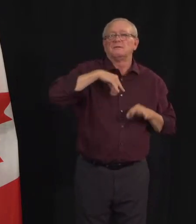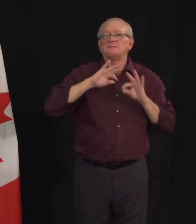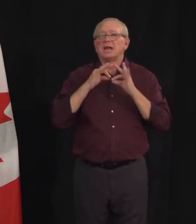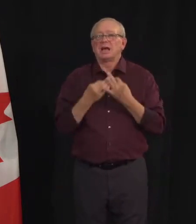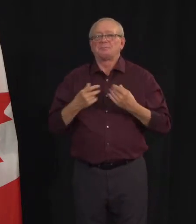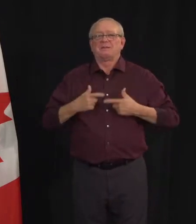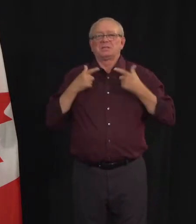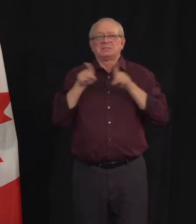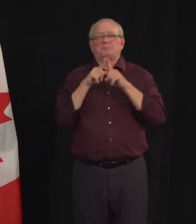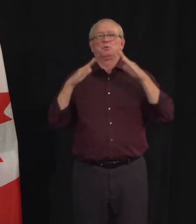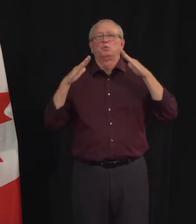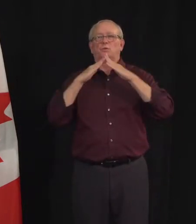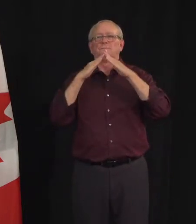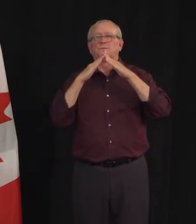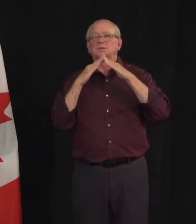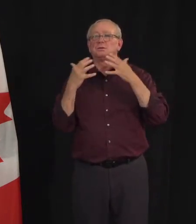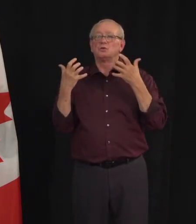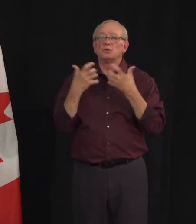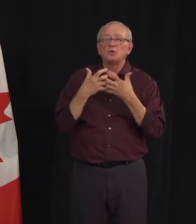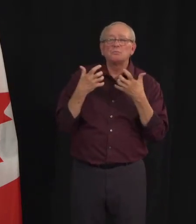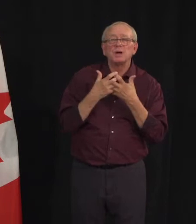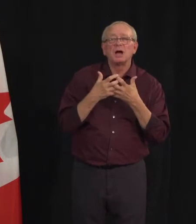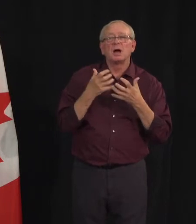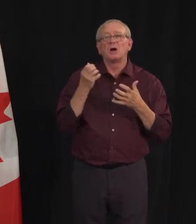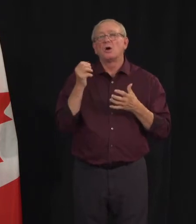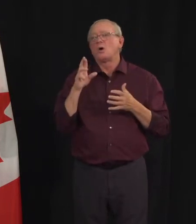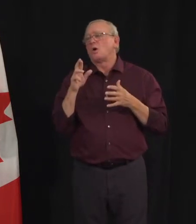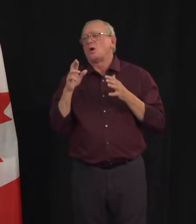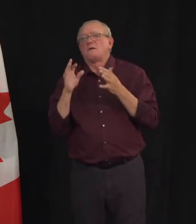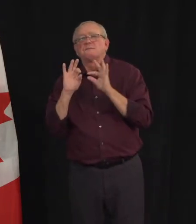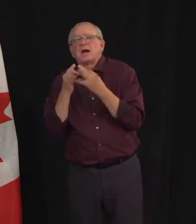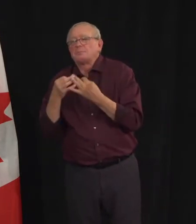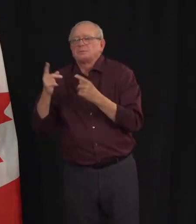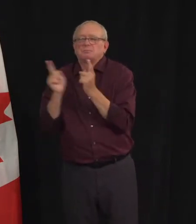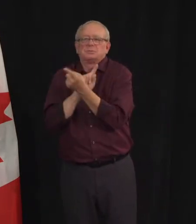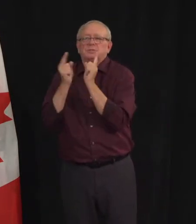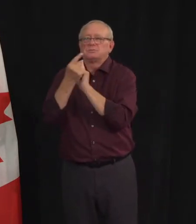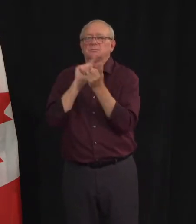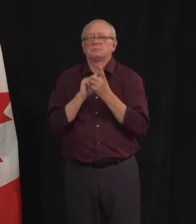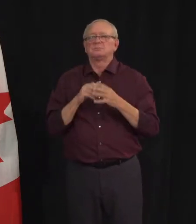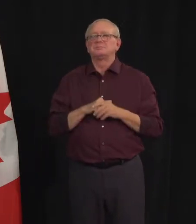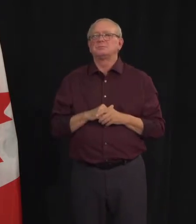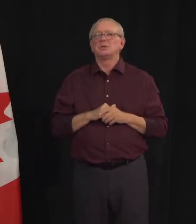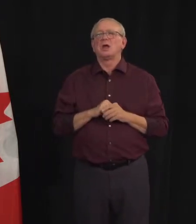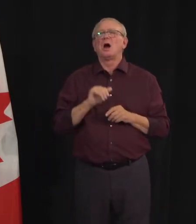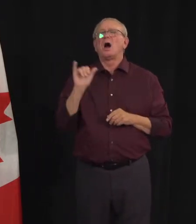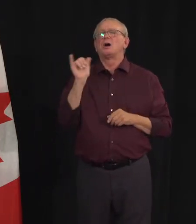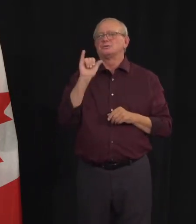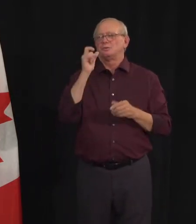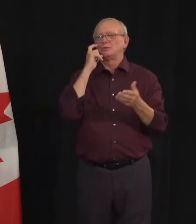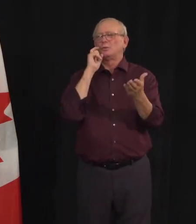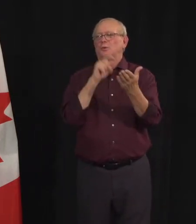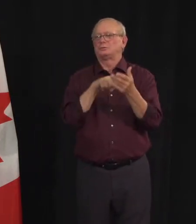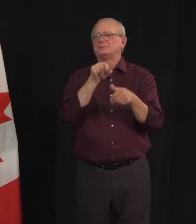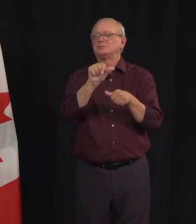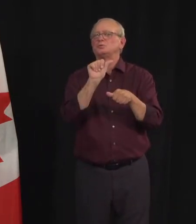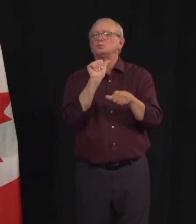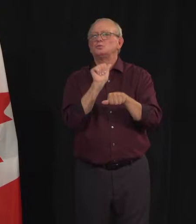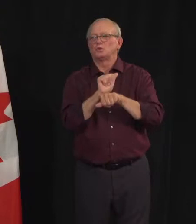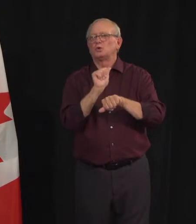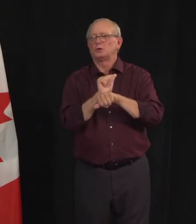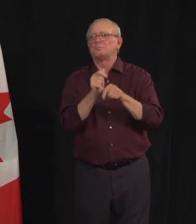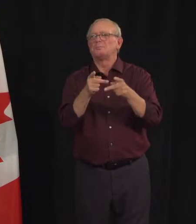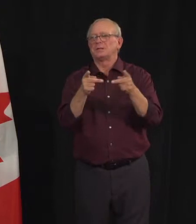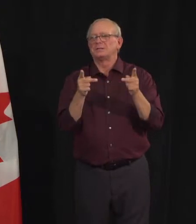also seeing some specific worksite transmission locations. And so there's a few examples of those that are